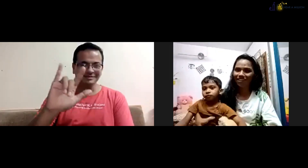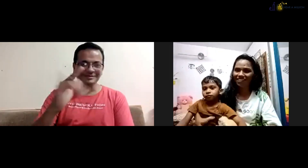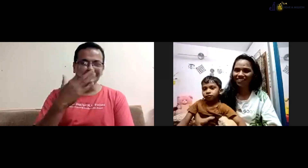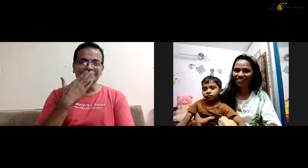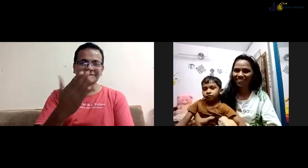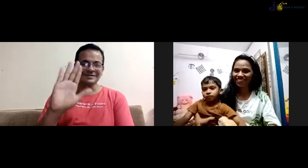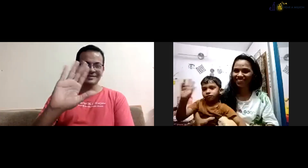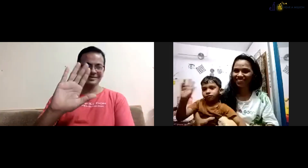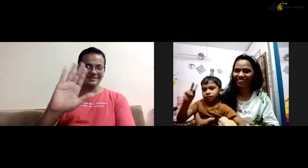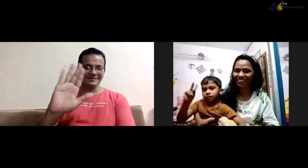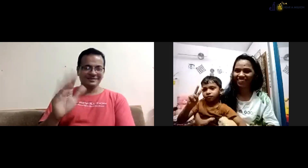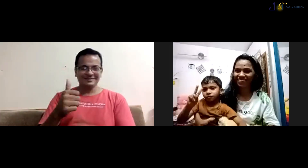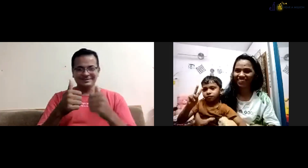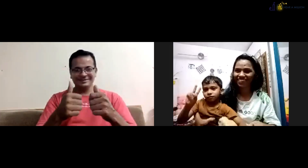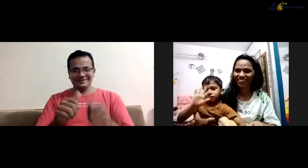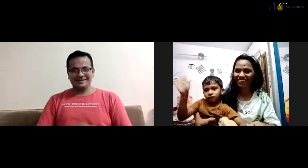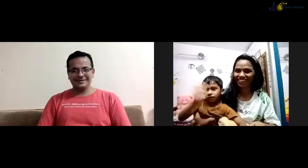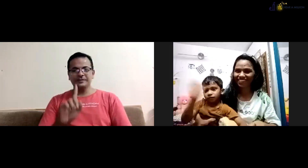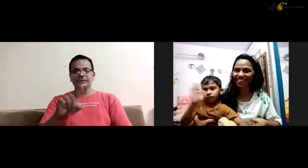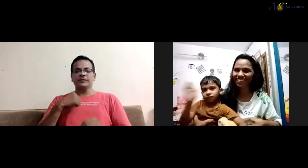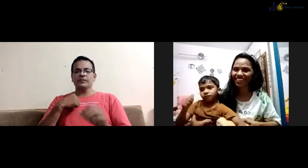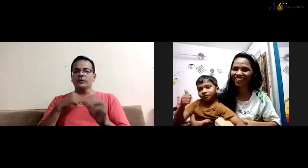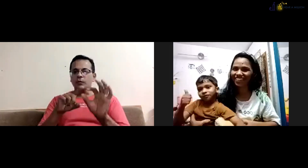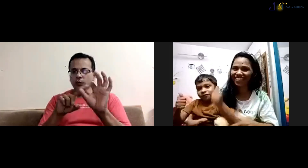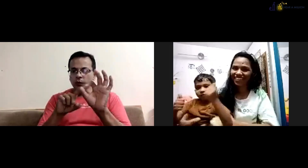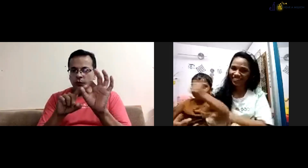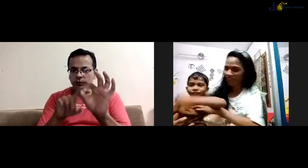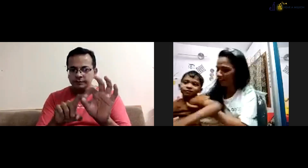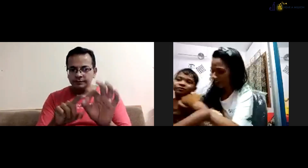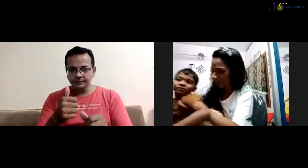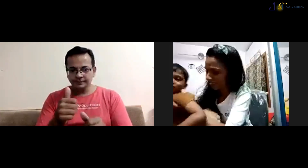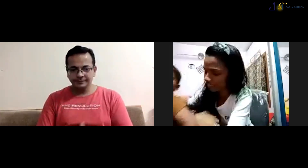Hey. Hello. Love you.